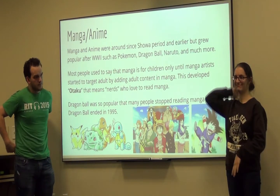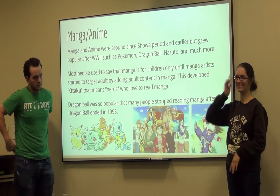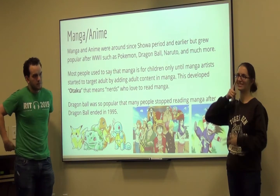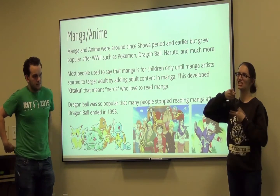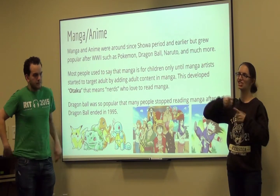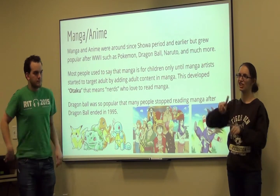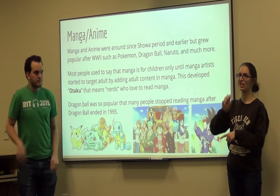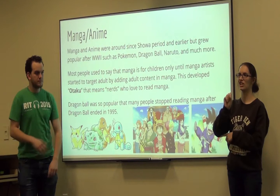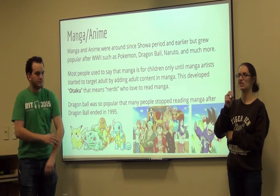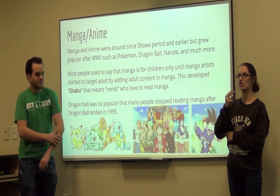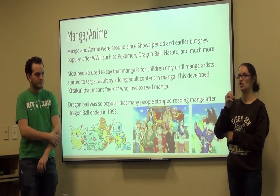Manga and anime